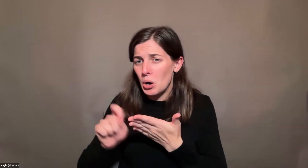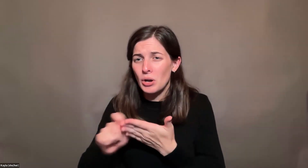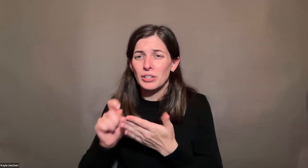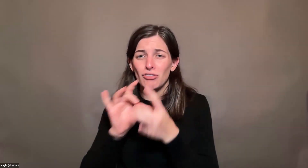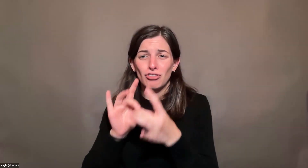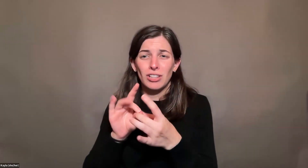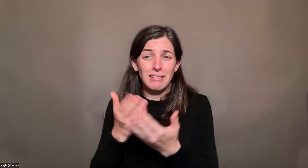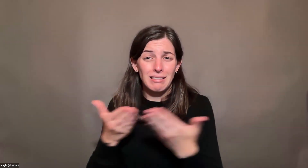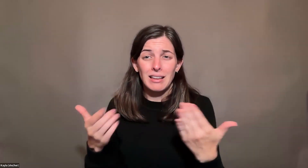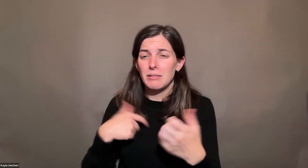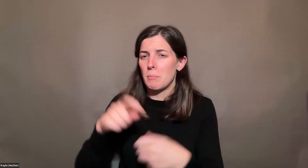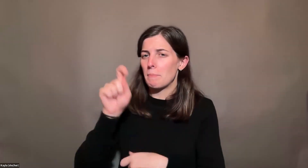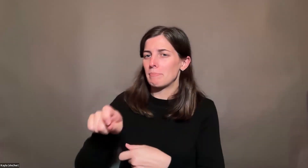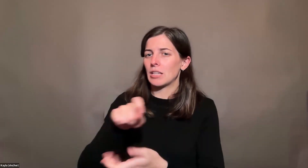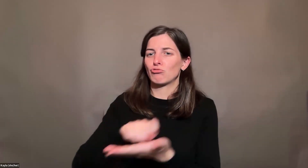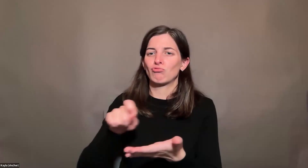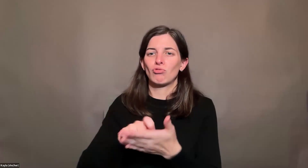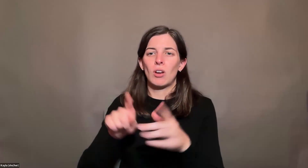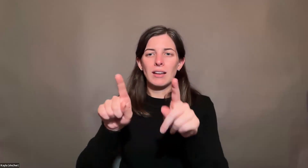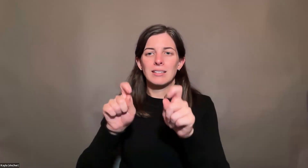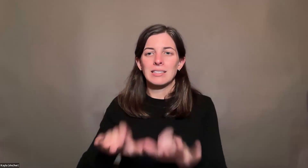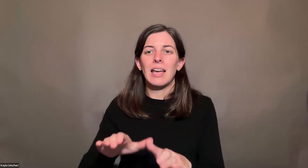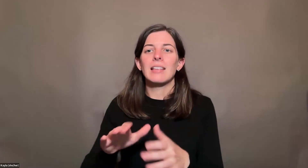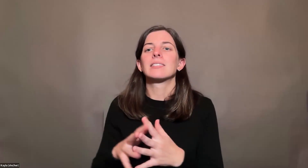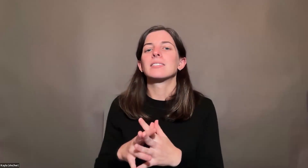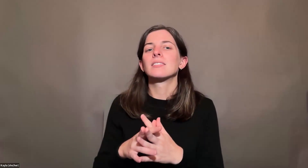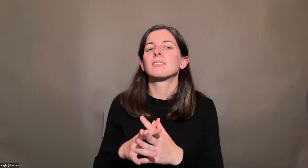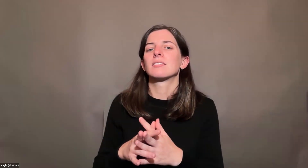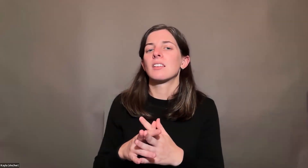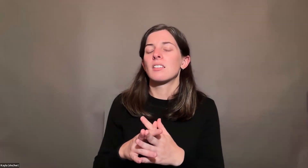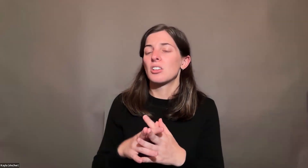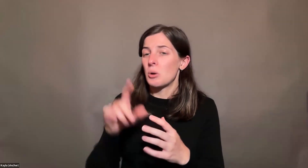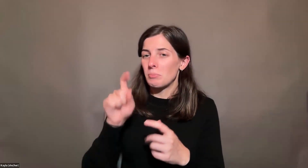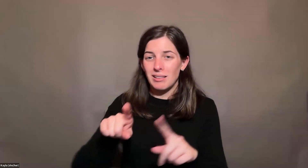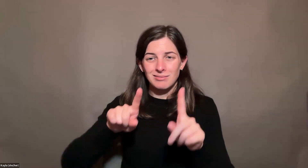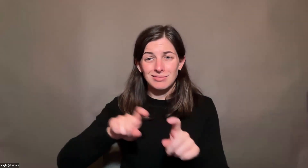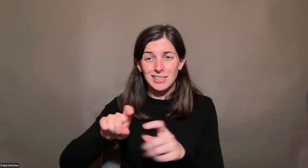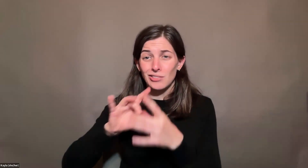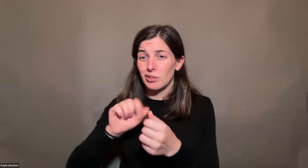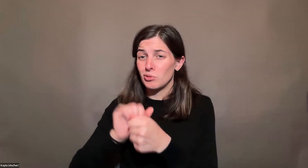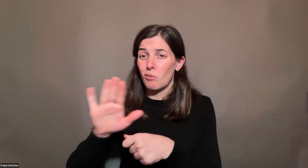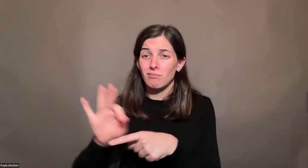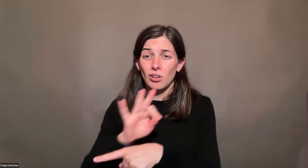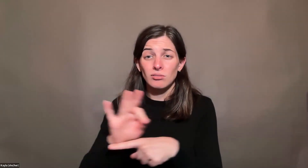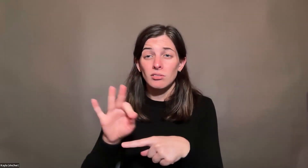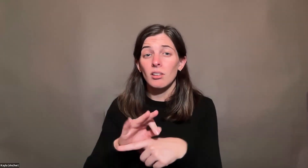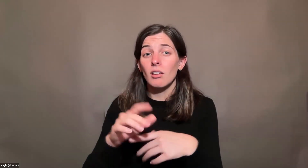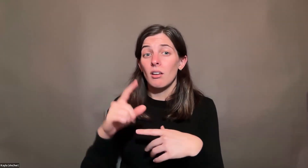some tests um, regarding your functionality. Like all of the things are actually not